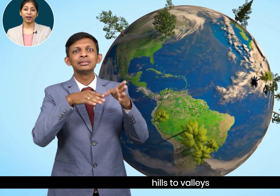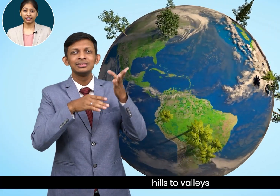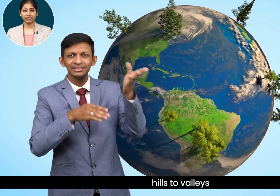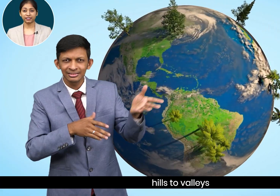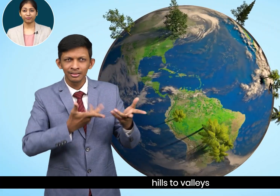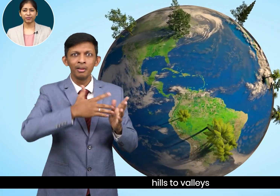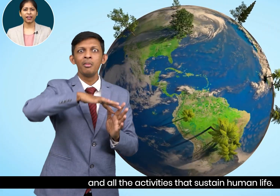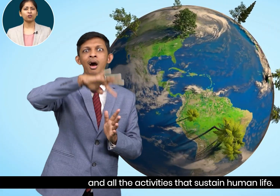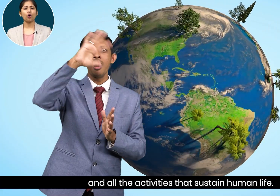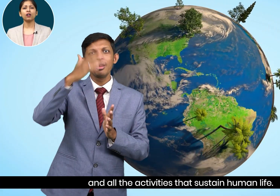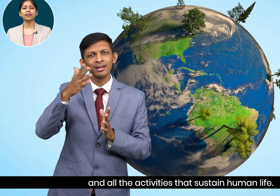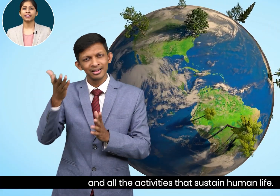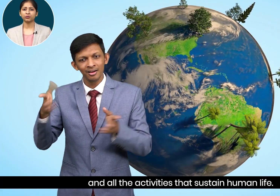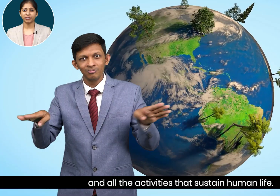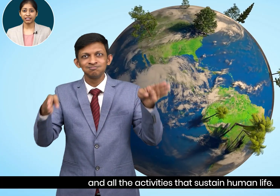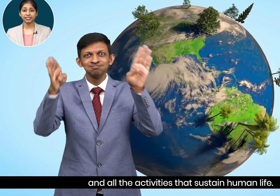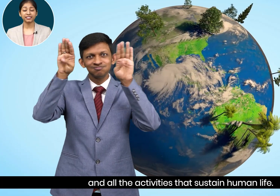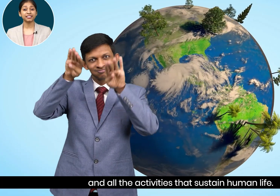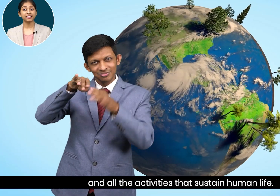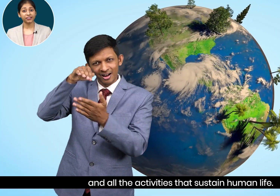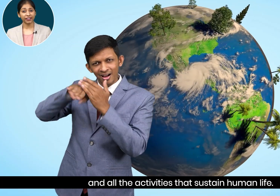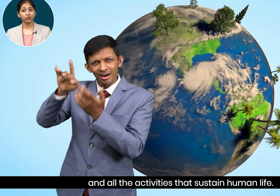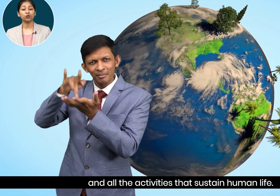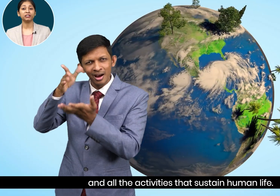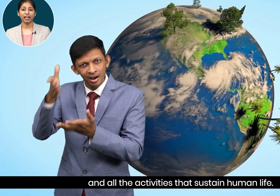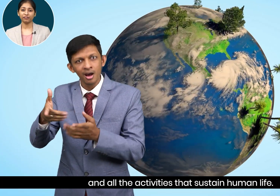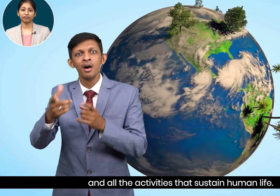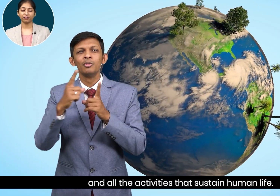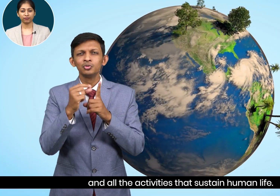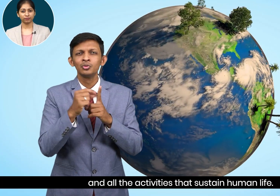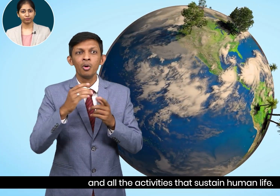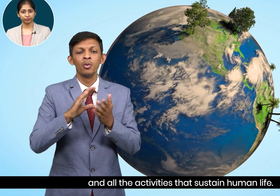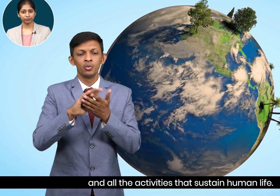to valleys, and all the activities that sustain human